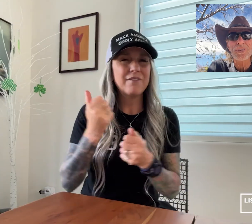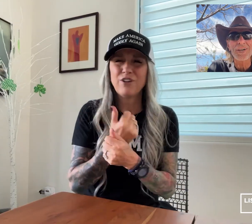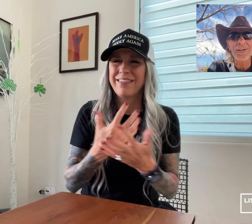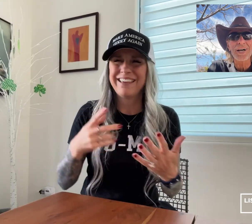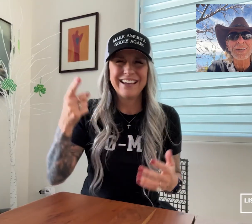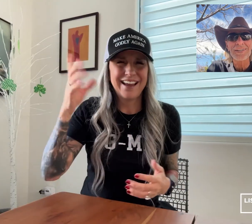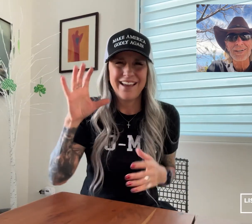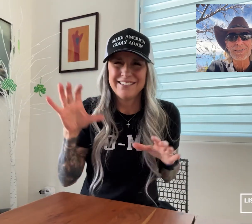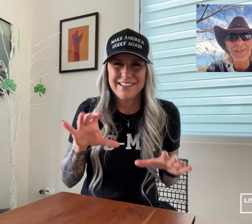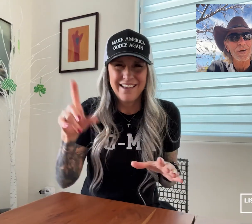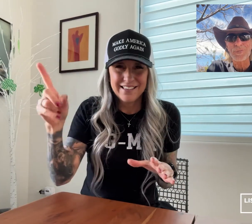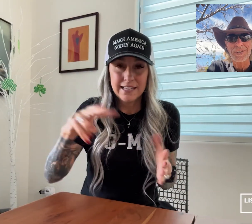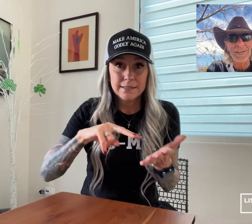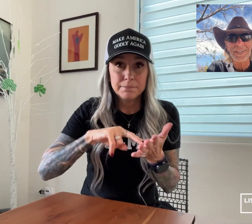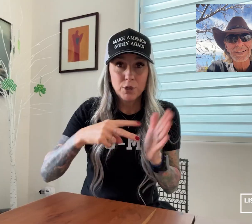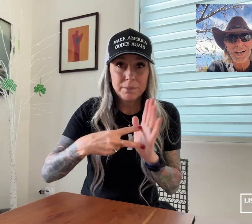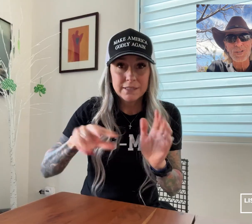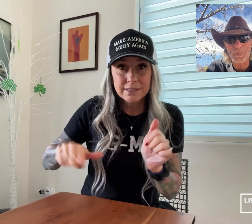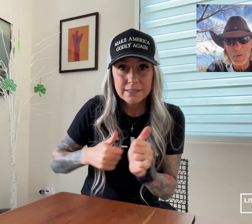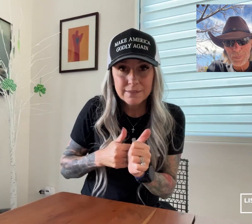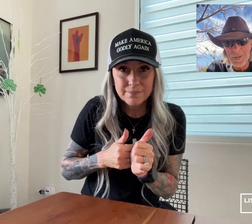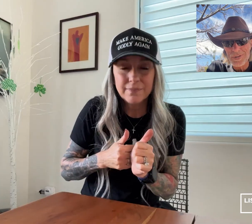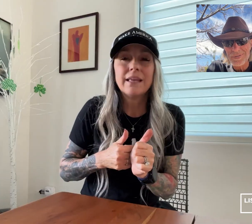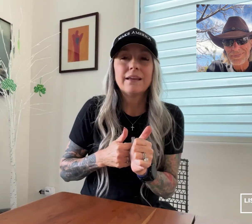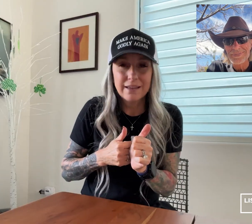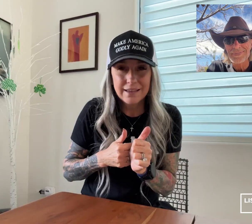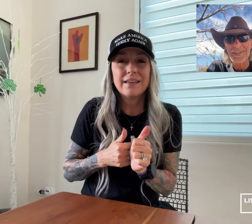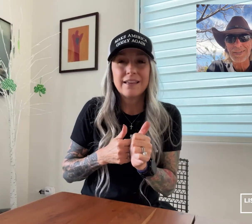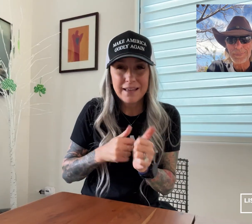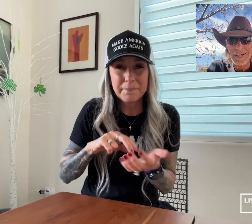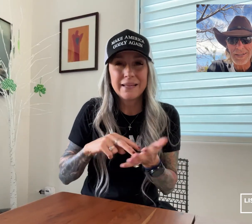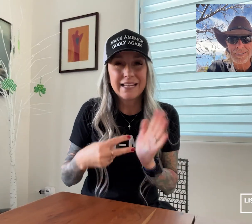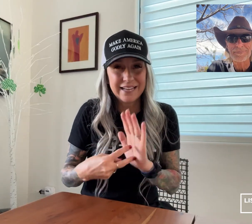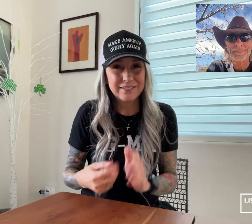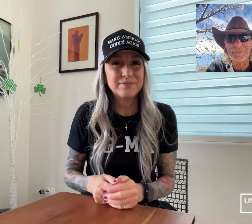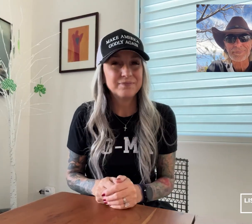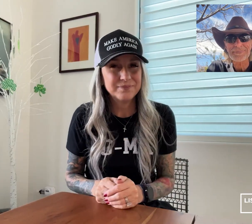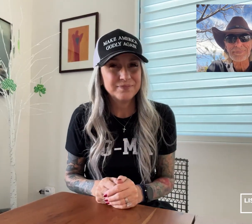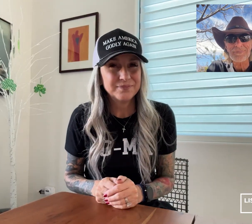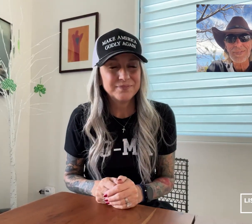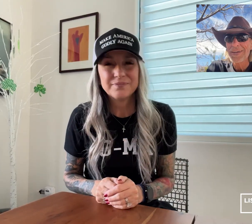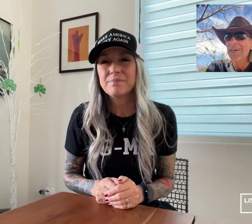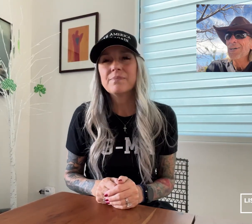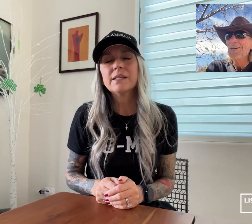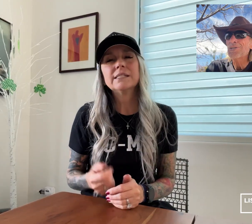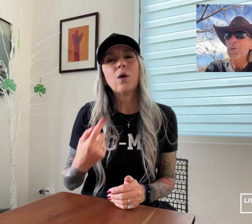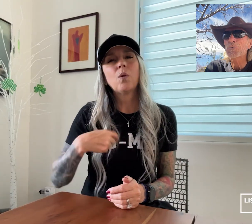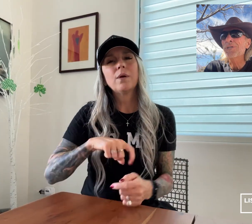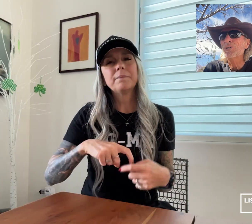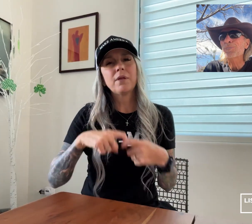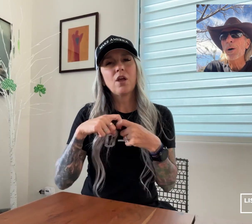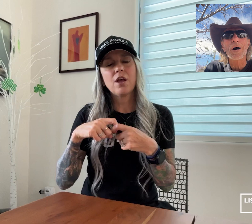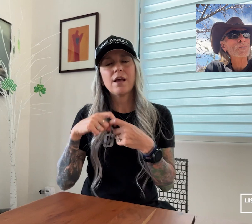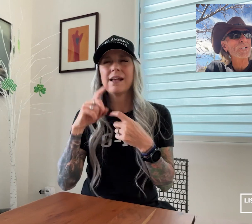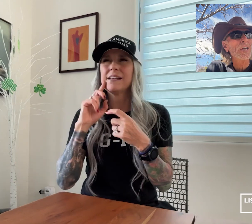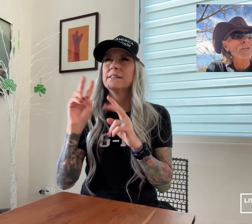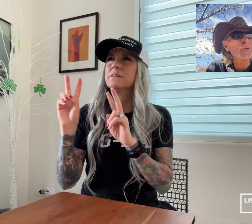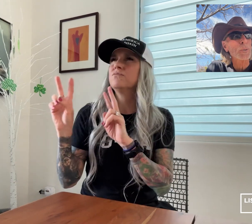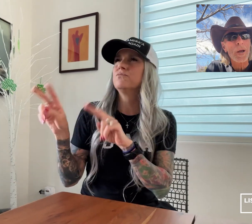Everything God does, everything, has purpose and meaning. And so as we just pause today and look around